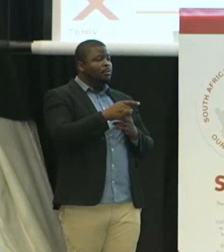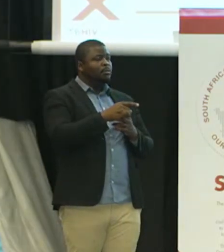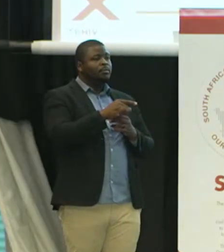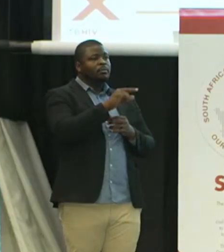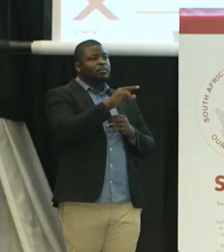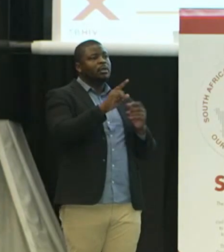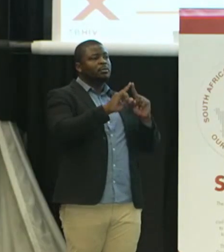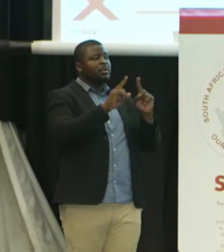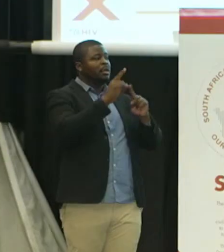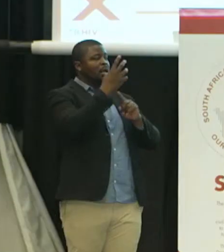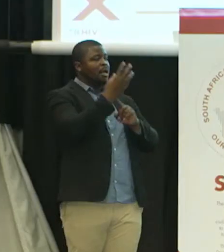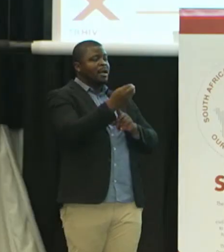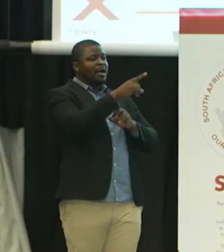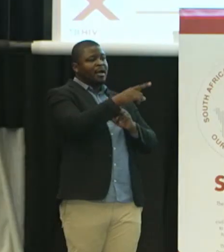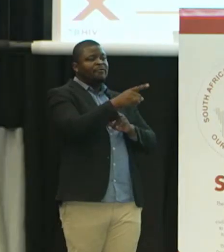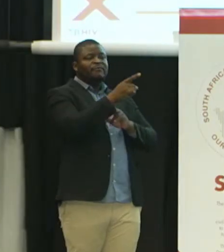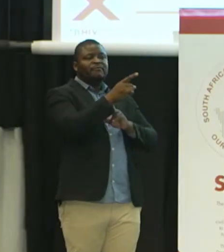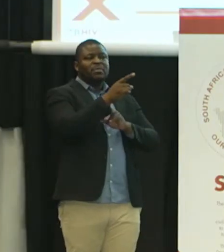everyone.